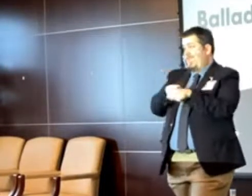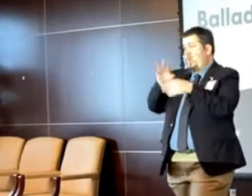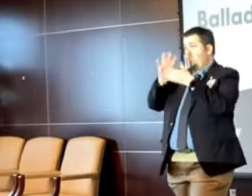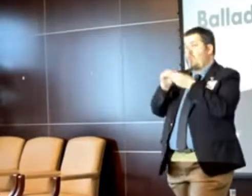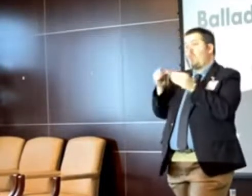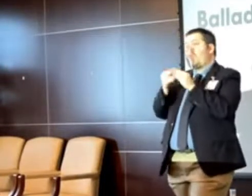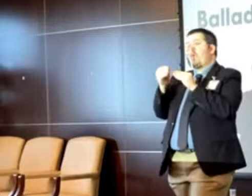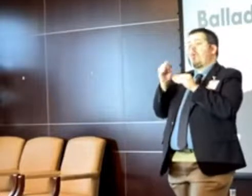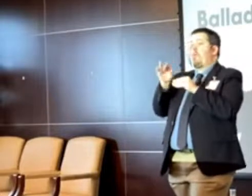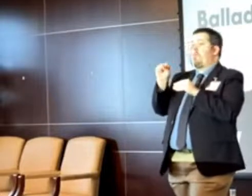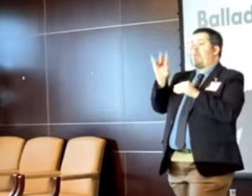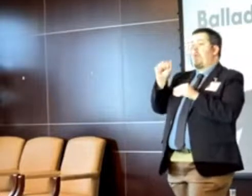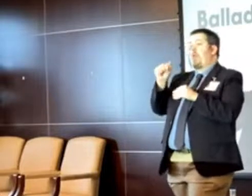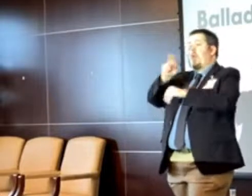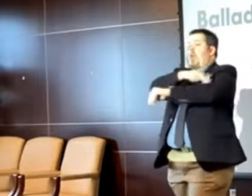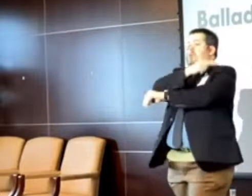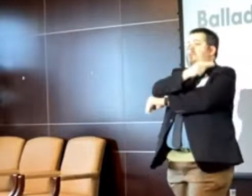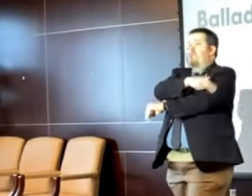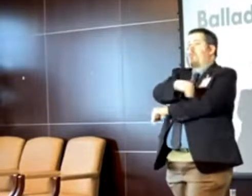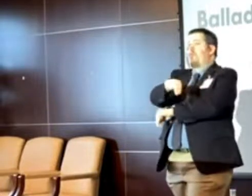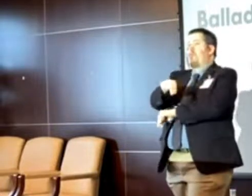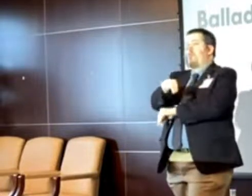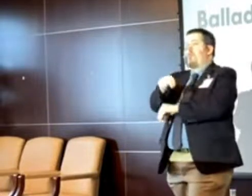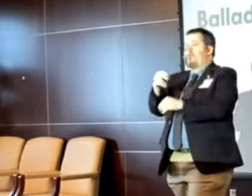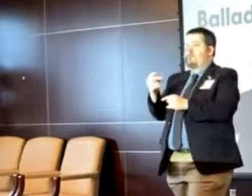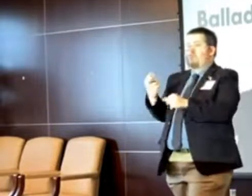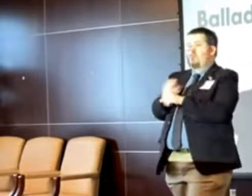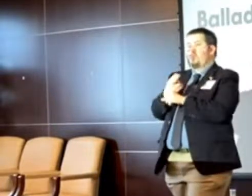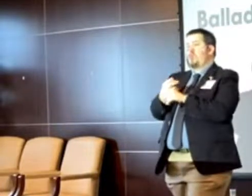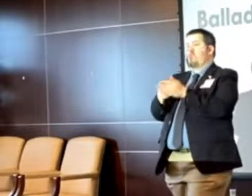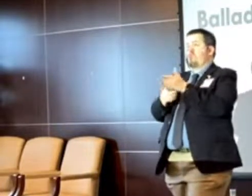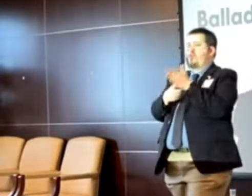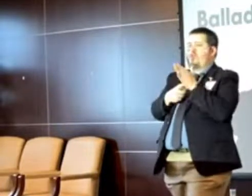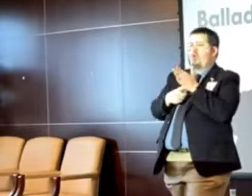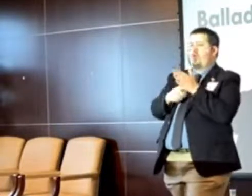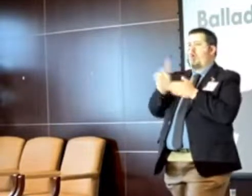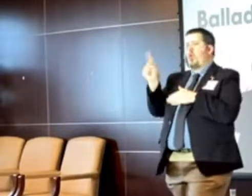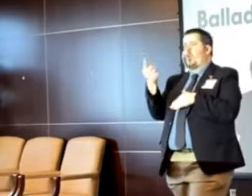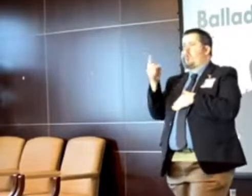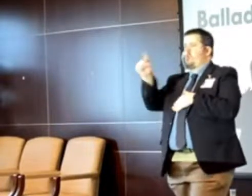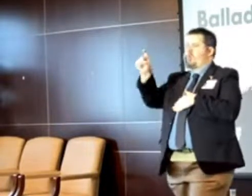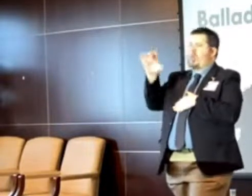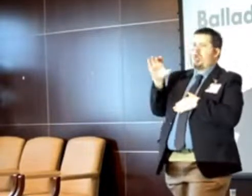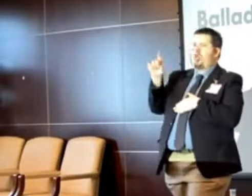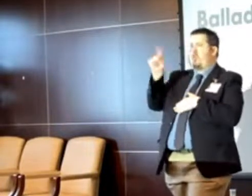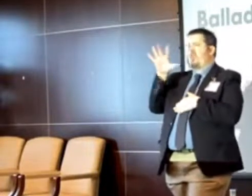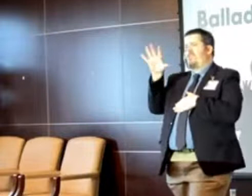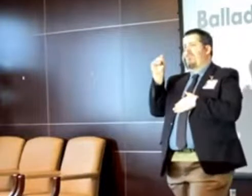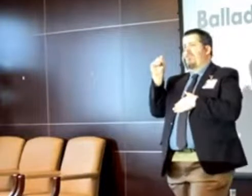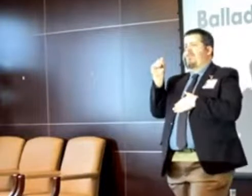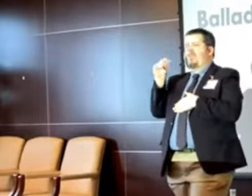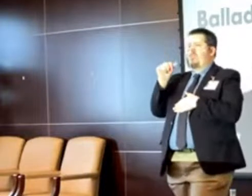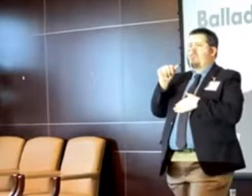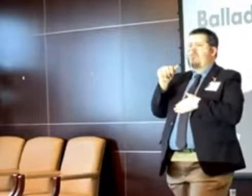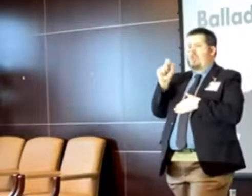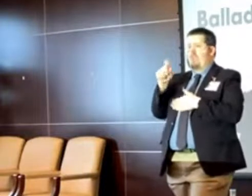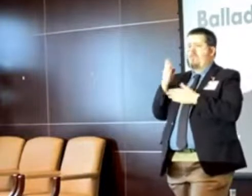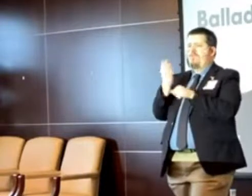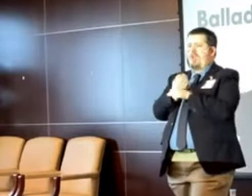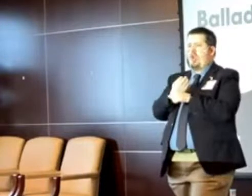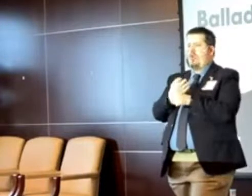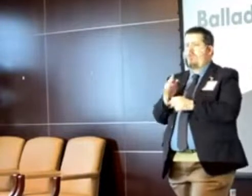stories in the media about hospitals that implemented mandates and only 100 or 150 employees that had to be